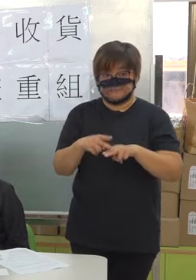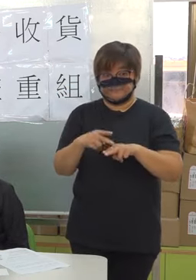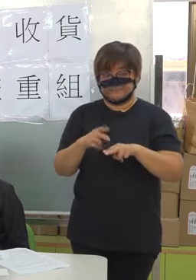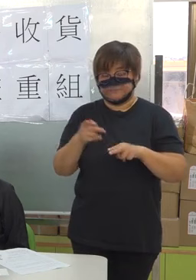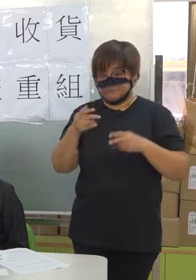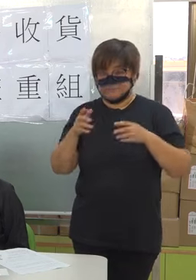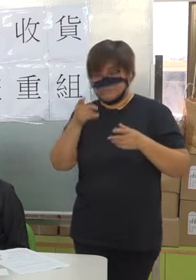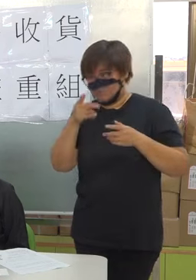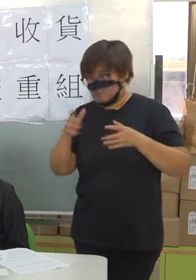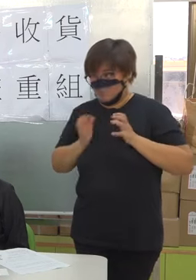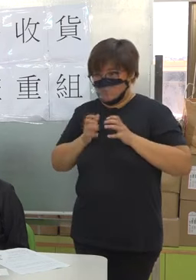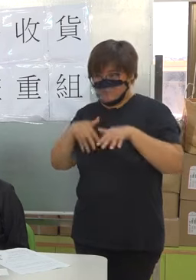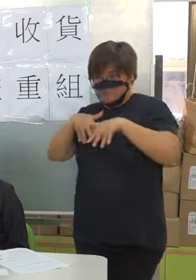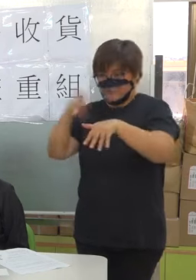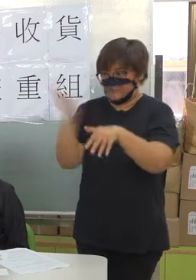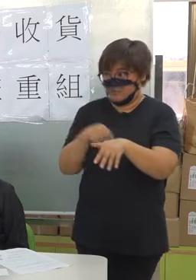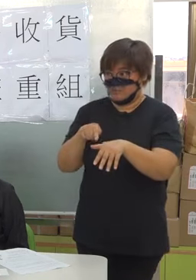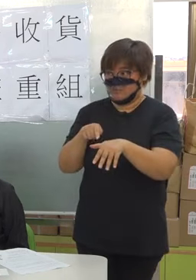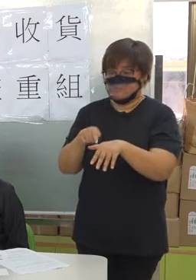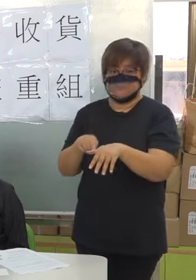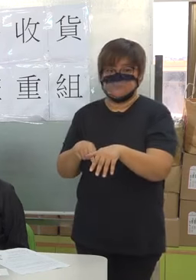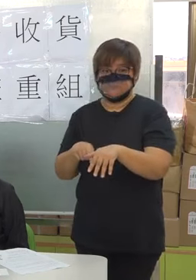to reform or